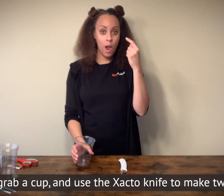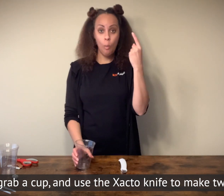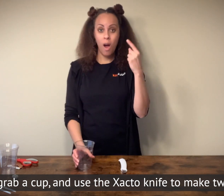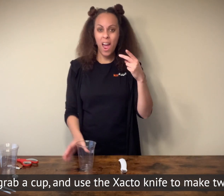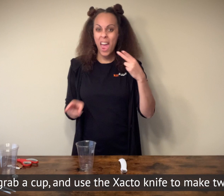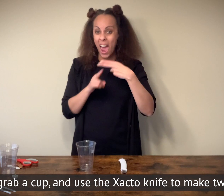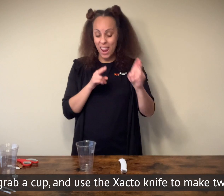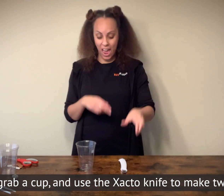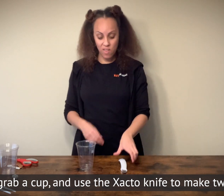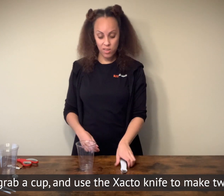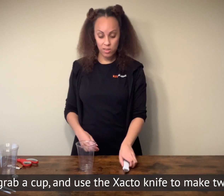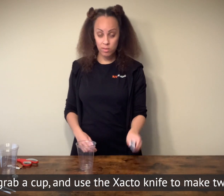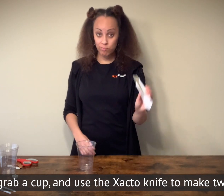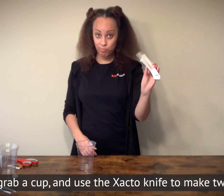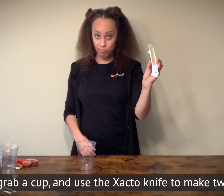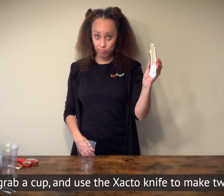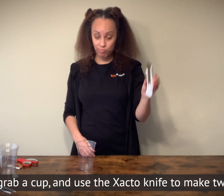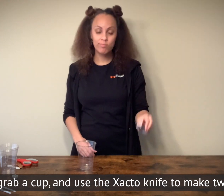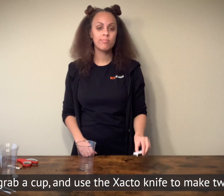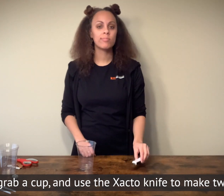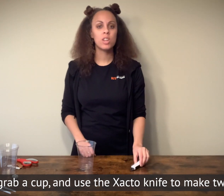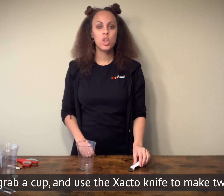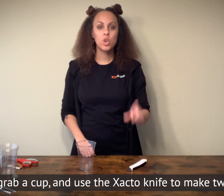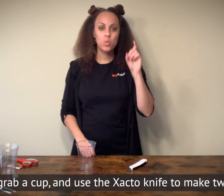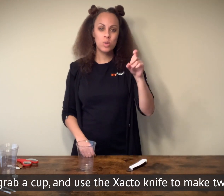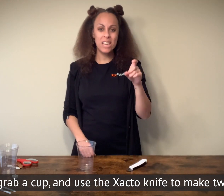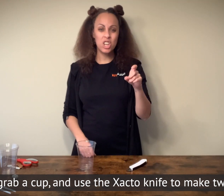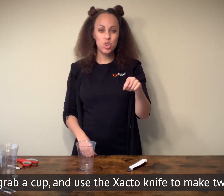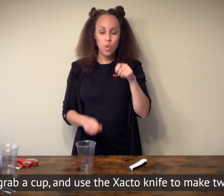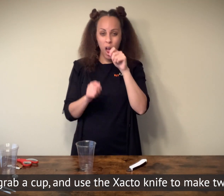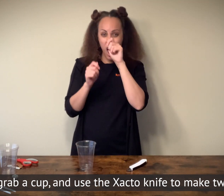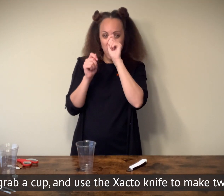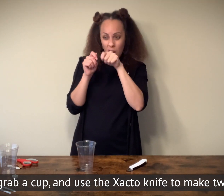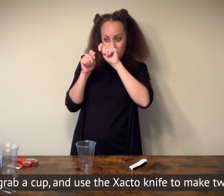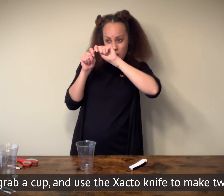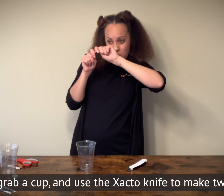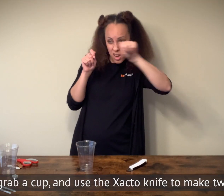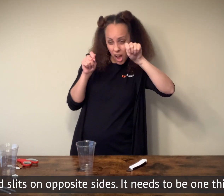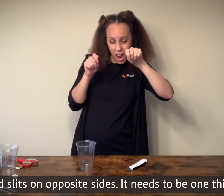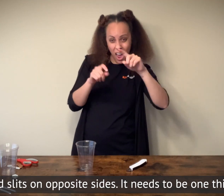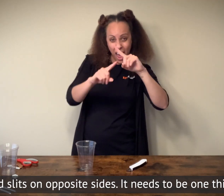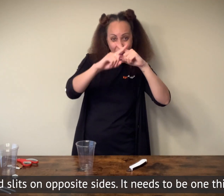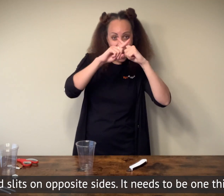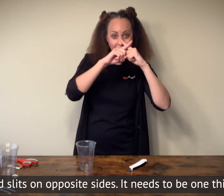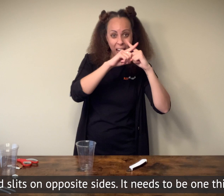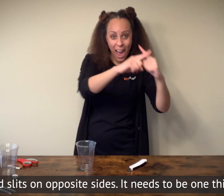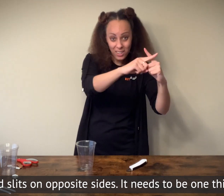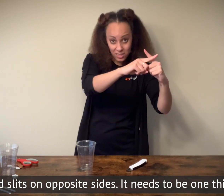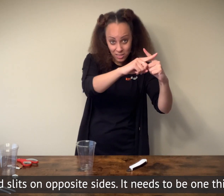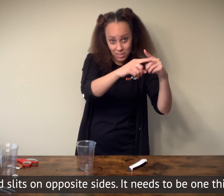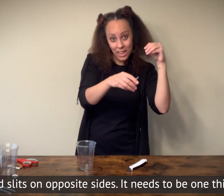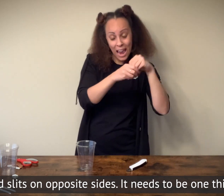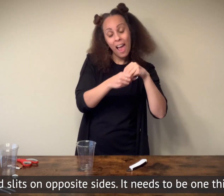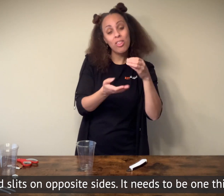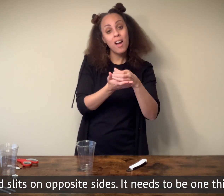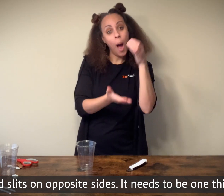and use the X-Acto knife to make 2 small X-shaped slits